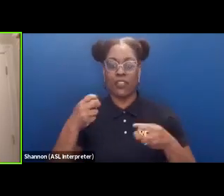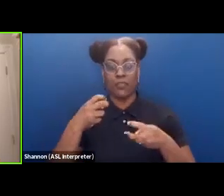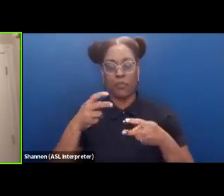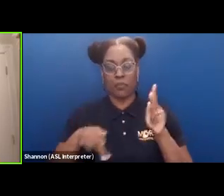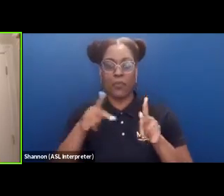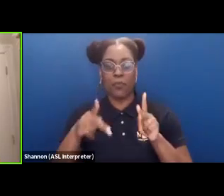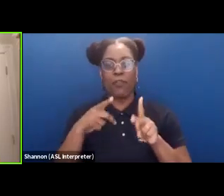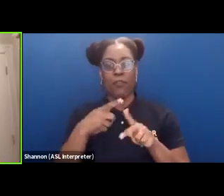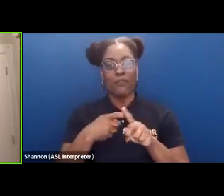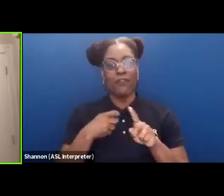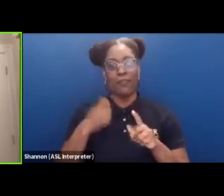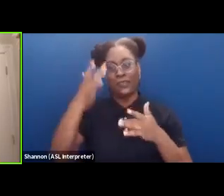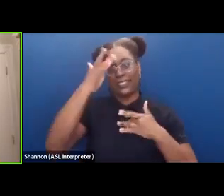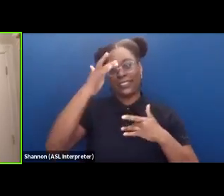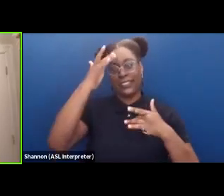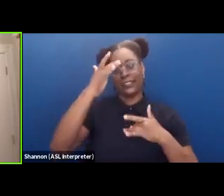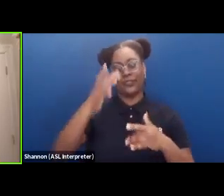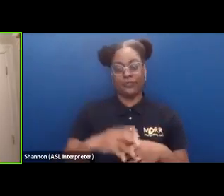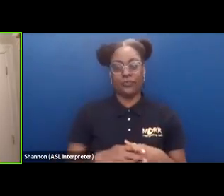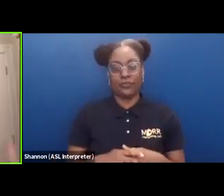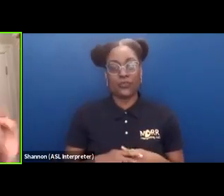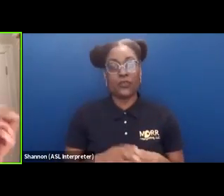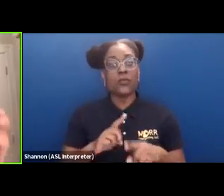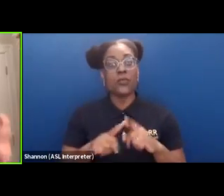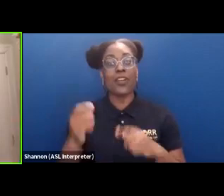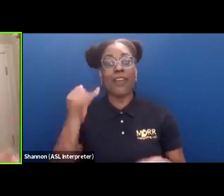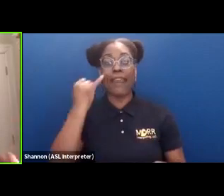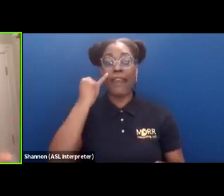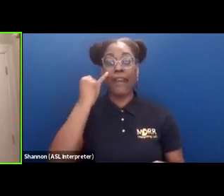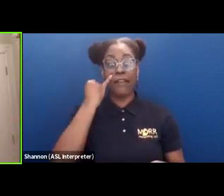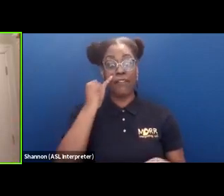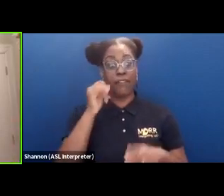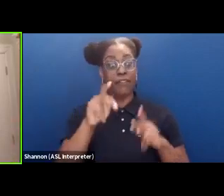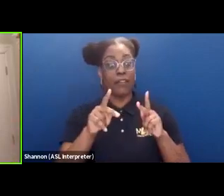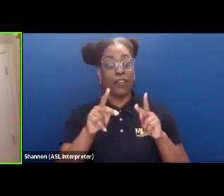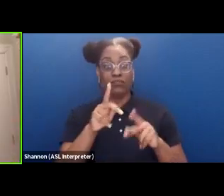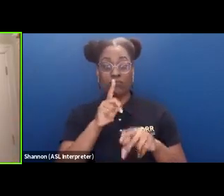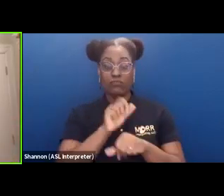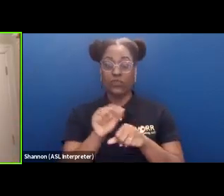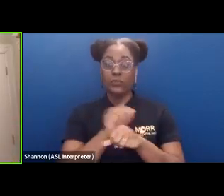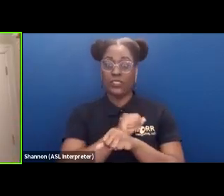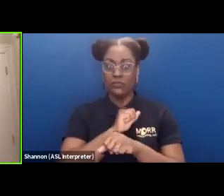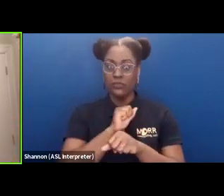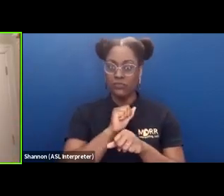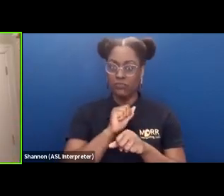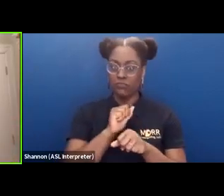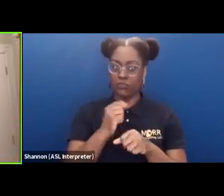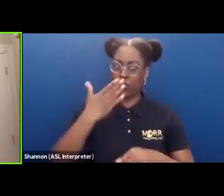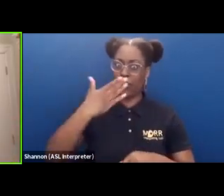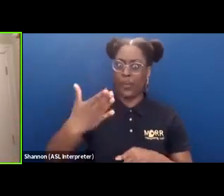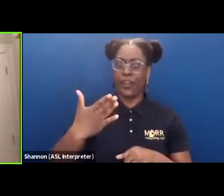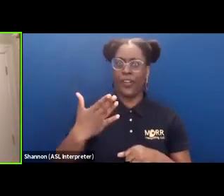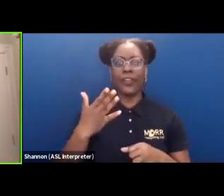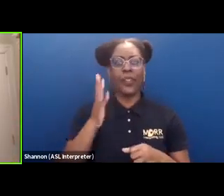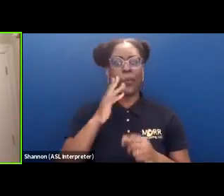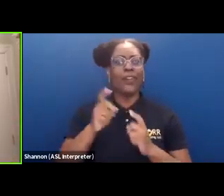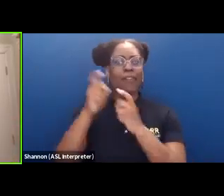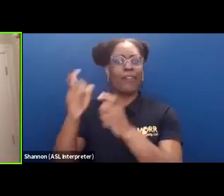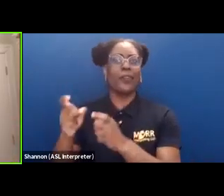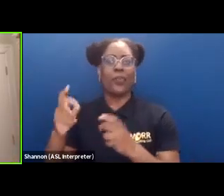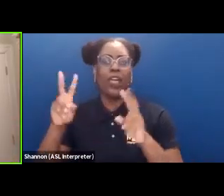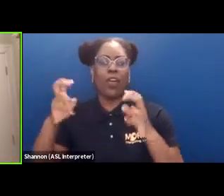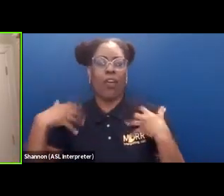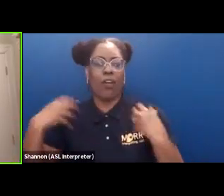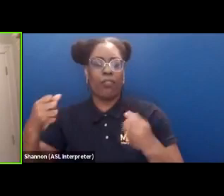it was shown to work, would not be offered these if they were life-sustaining treatments. So, and part of that is due to the fact that